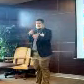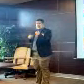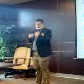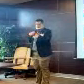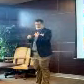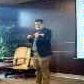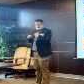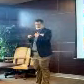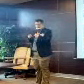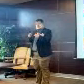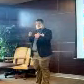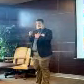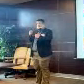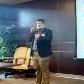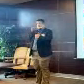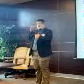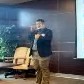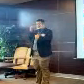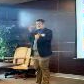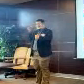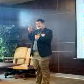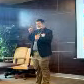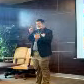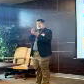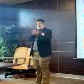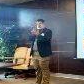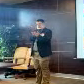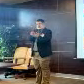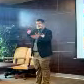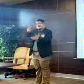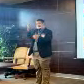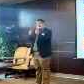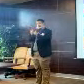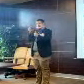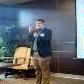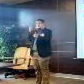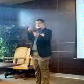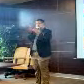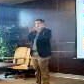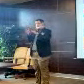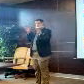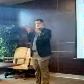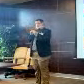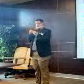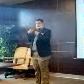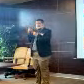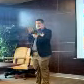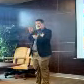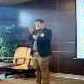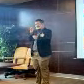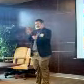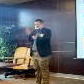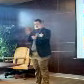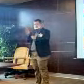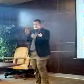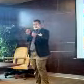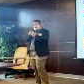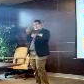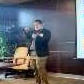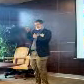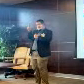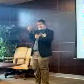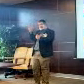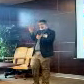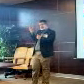issues. Just yesterday, Tennessee reported the highest single death toll since February, with